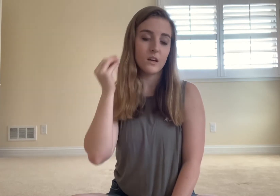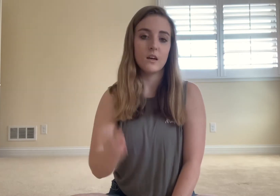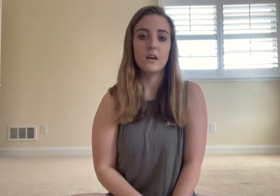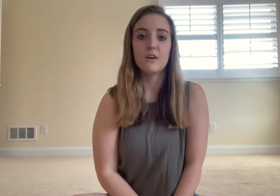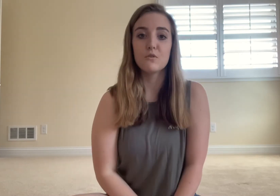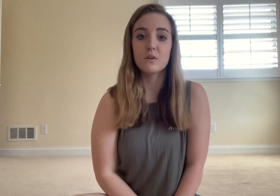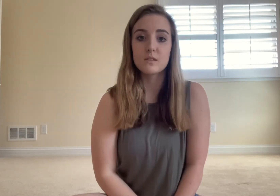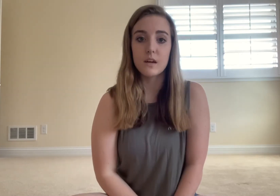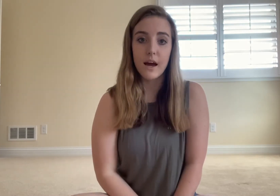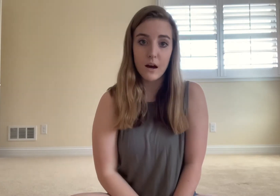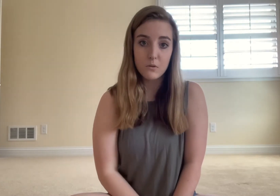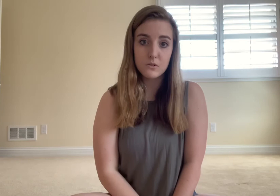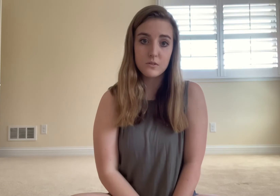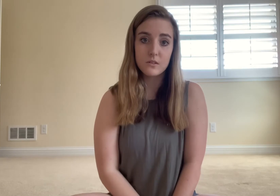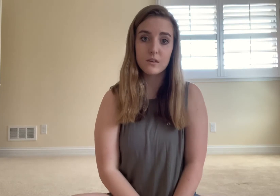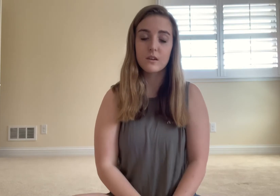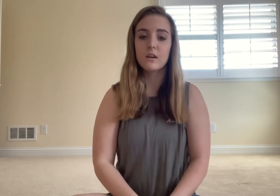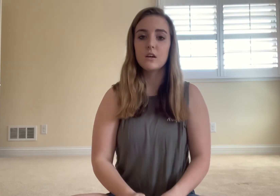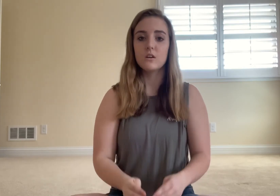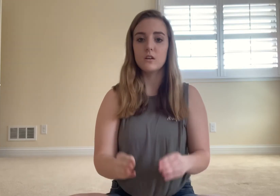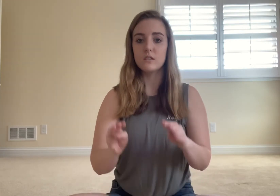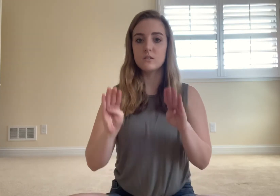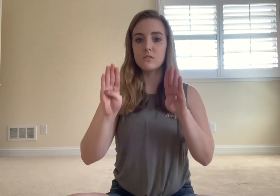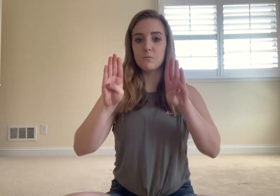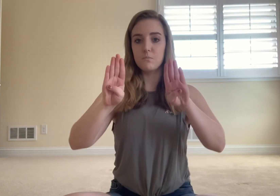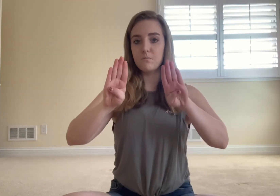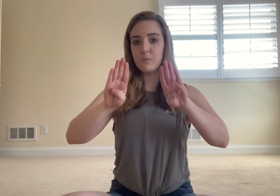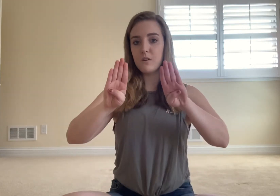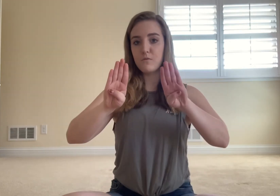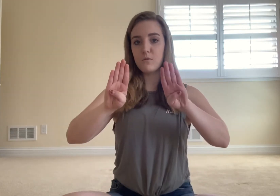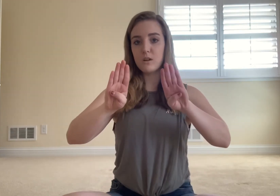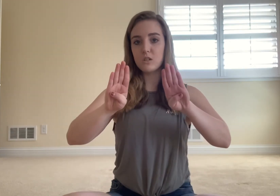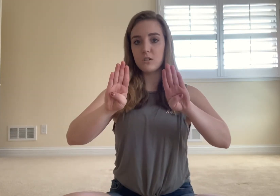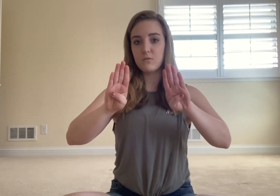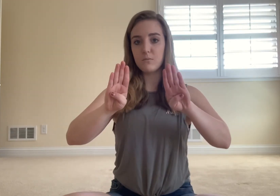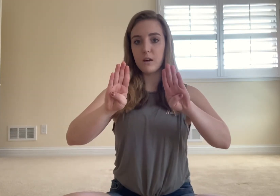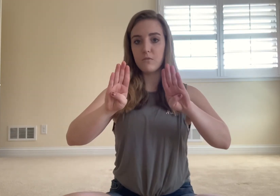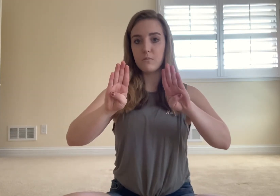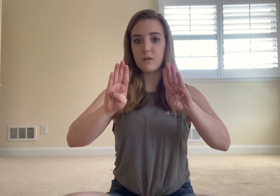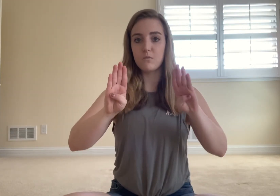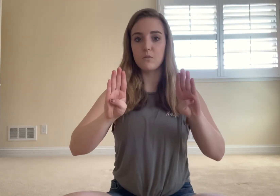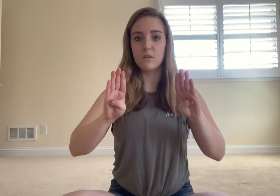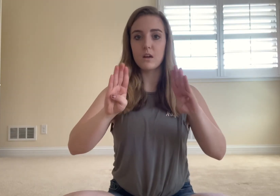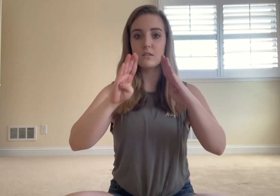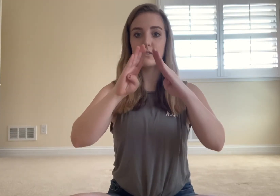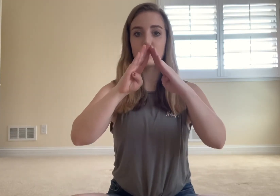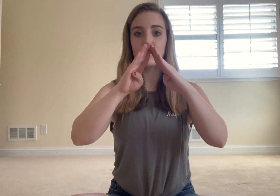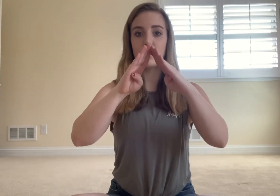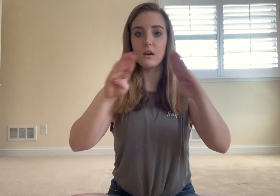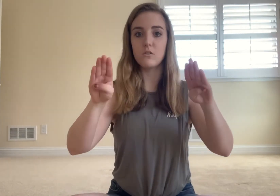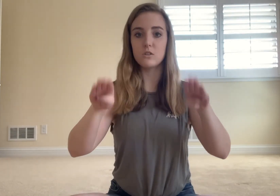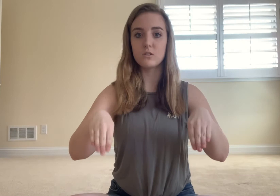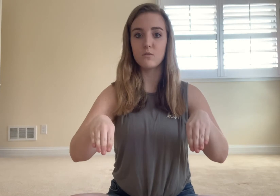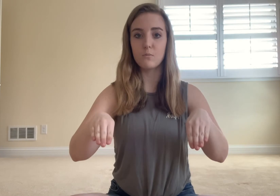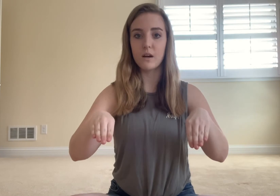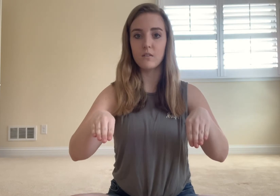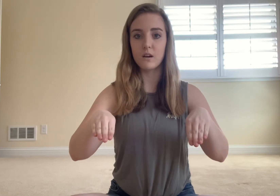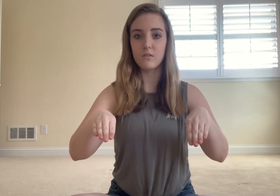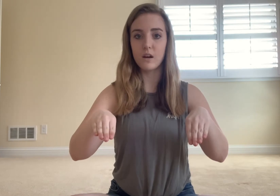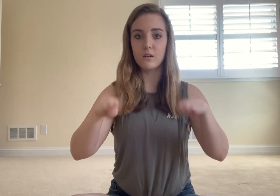If you want to say house, it's the B formation from the alphabet on both hands, and you just form the outline of a house. So it's